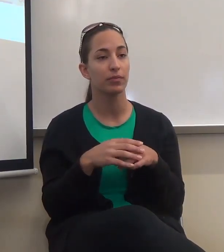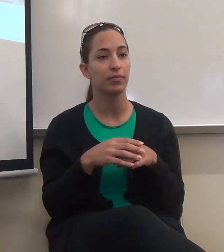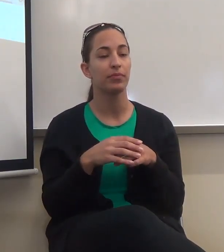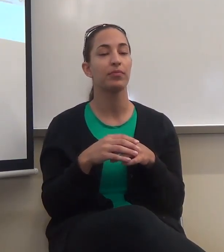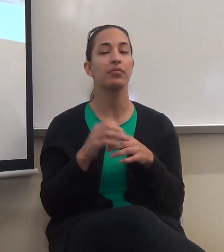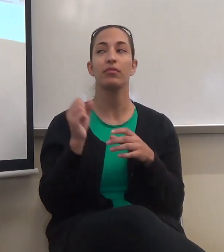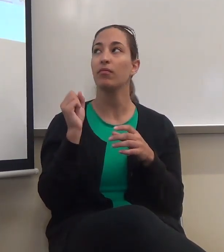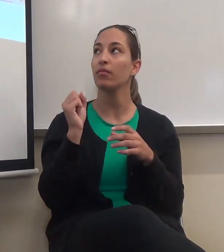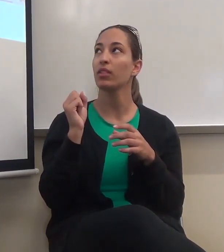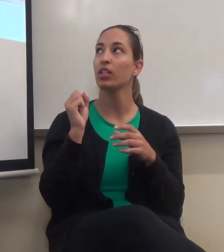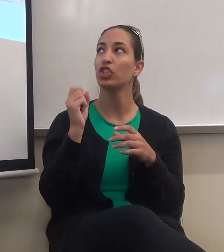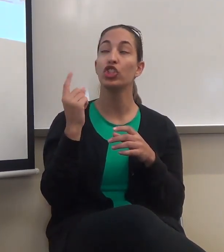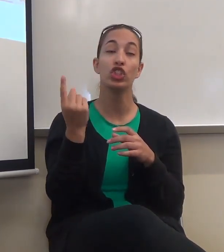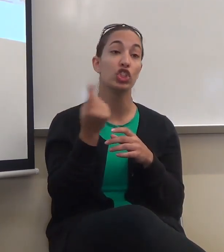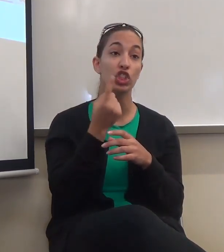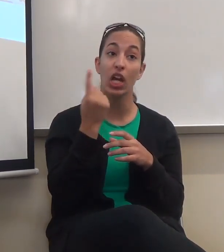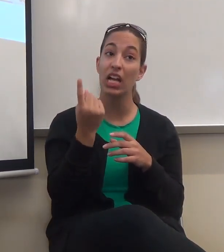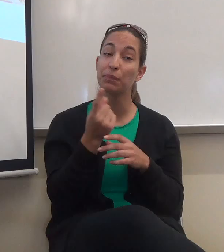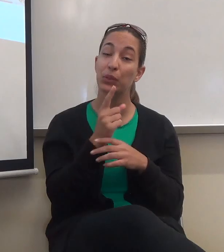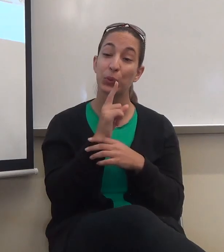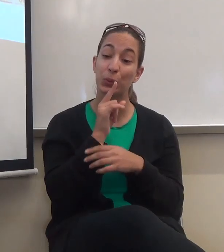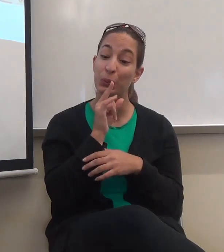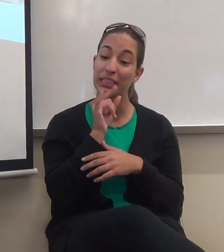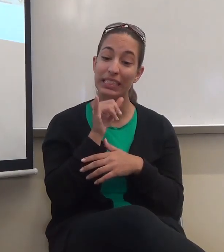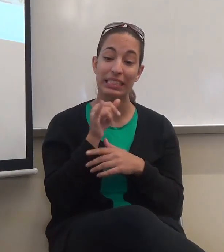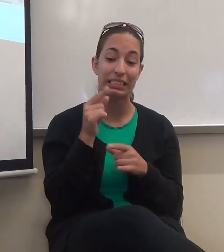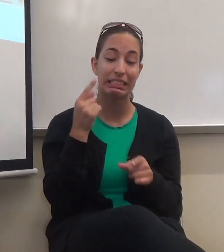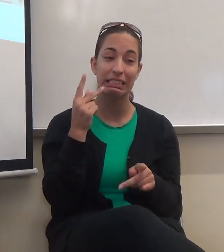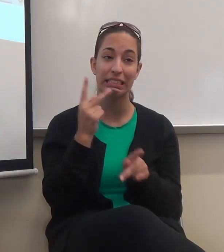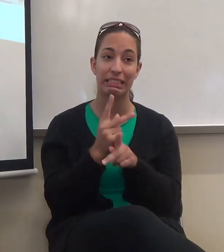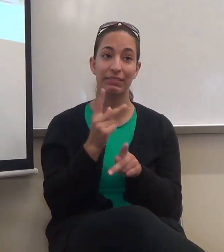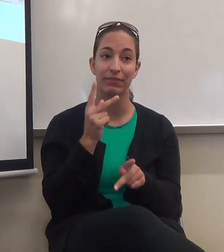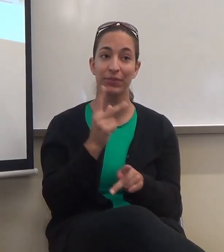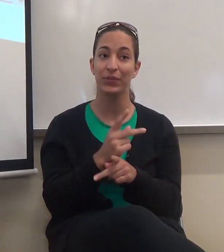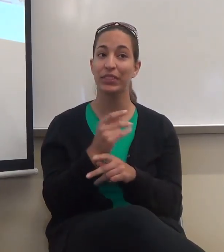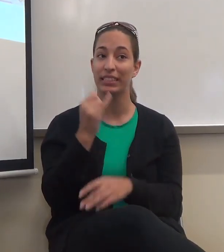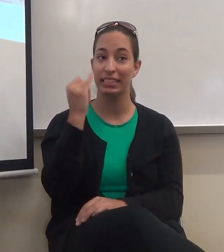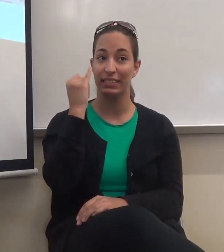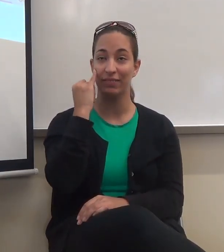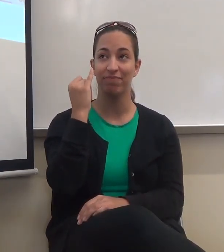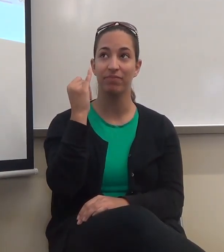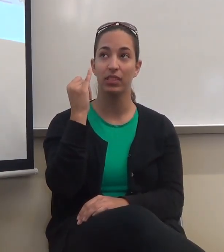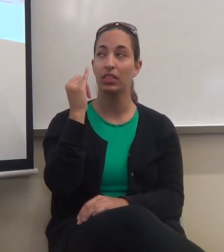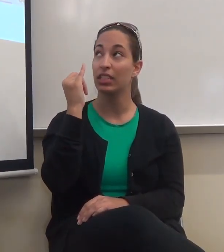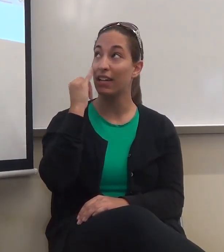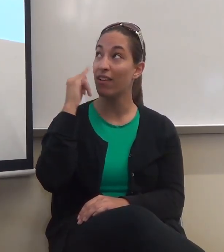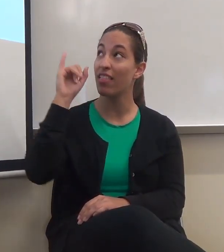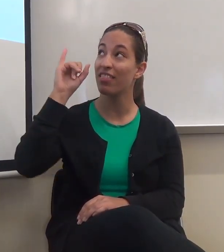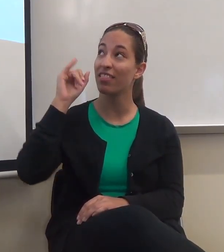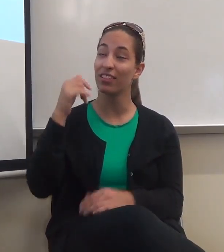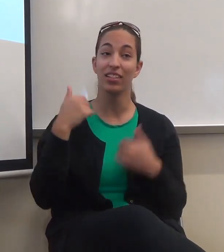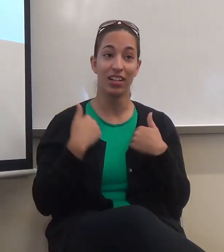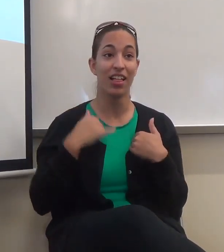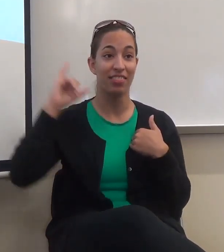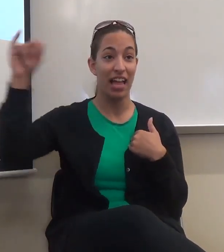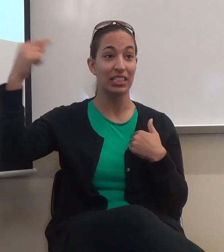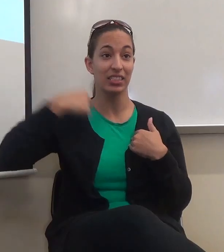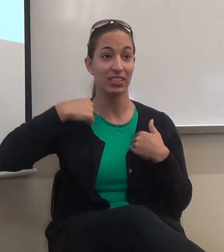Just be really careful. If you are this person, or in fact